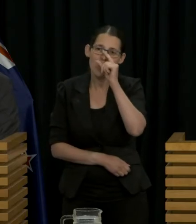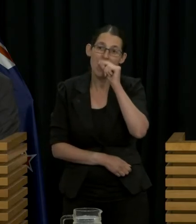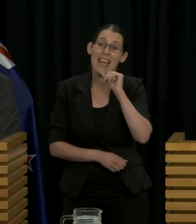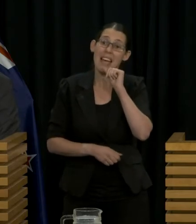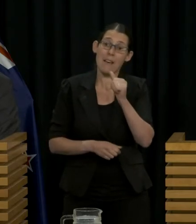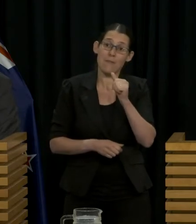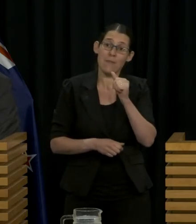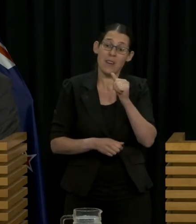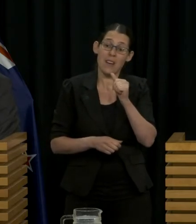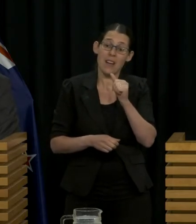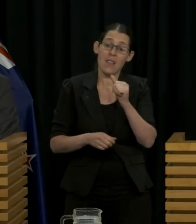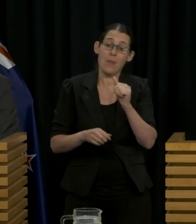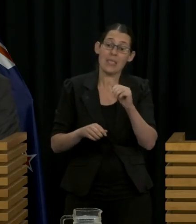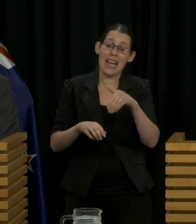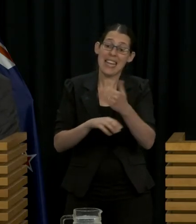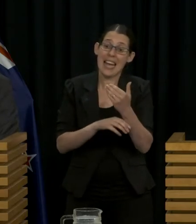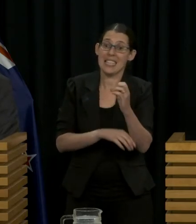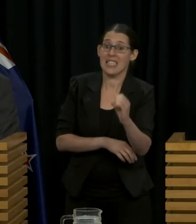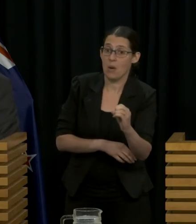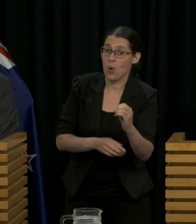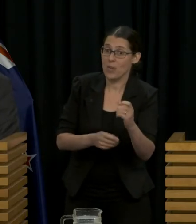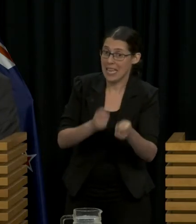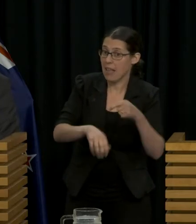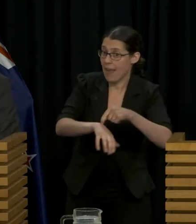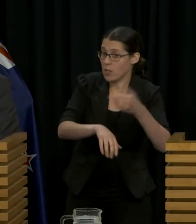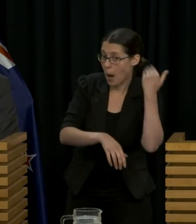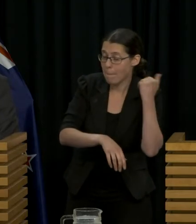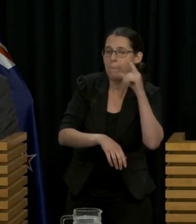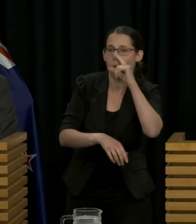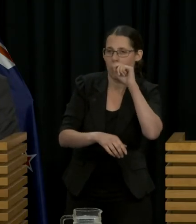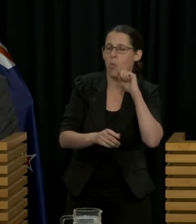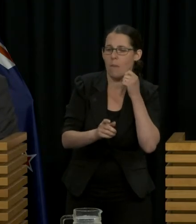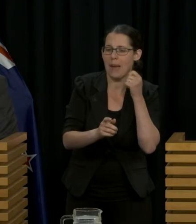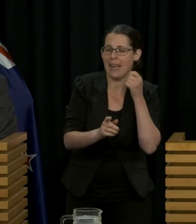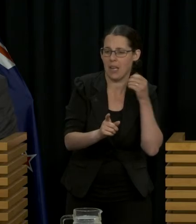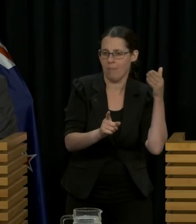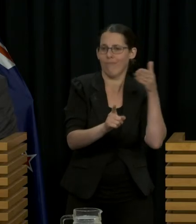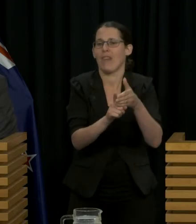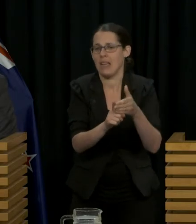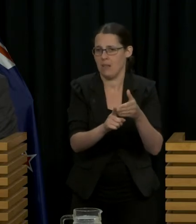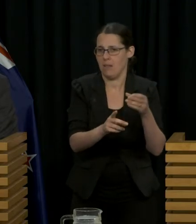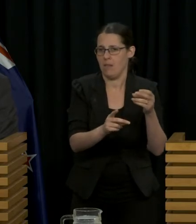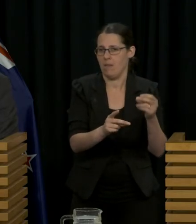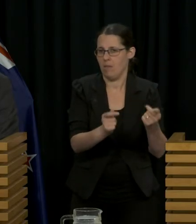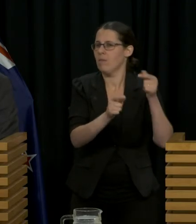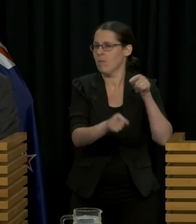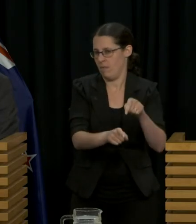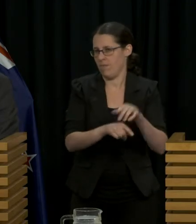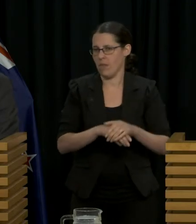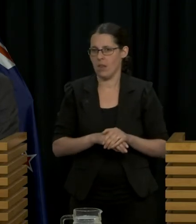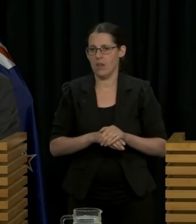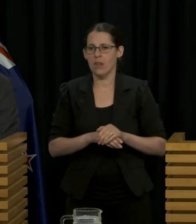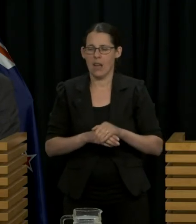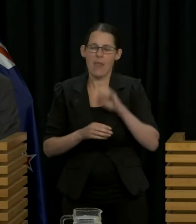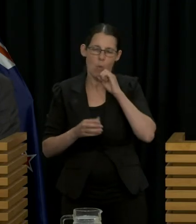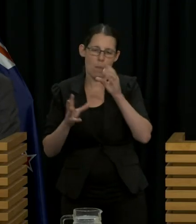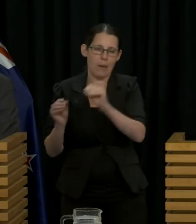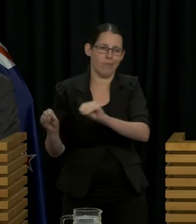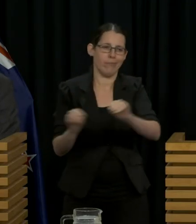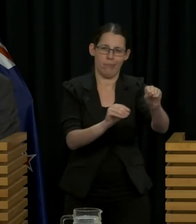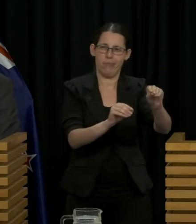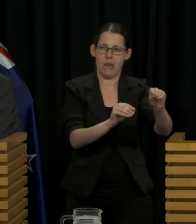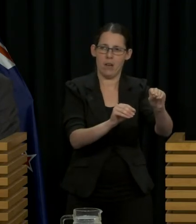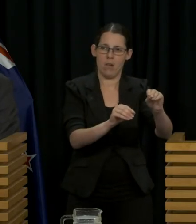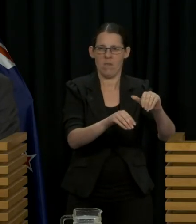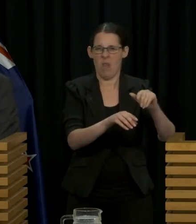would have gone straight to the jet park, and they wouldn't have been in the Pullman in the first place. So we have, we're always looking